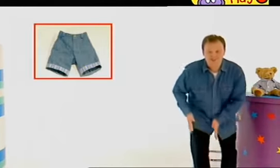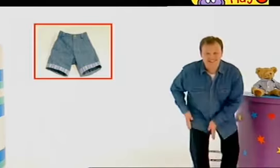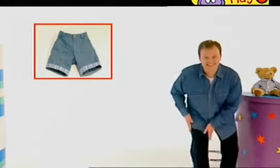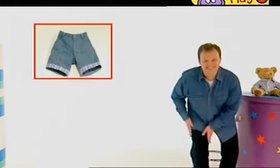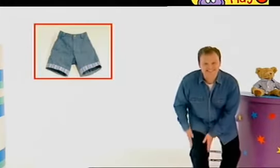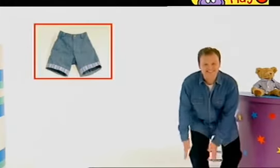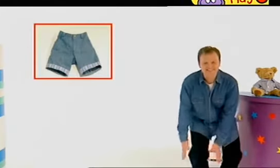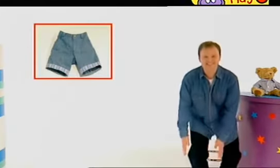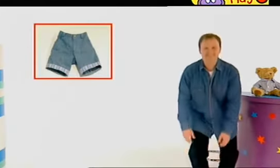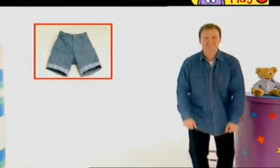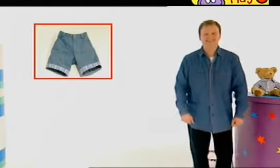Trousers.